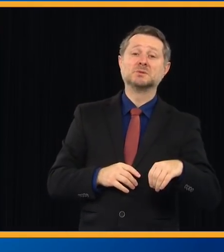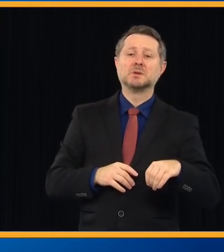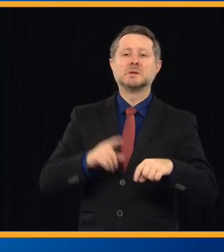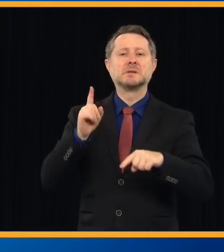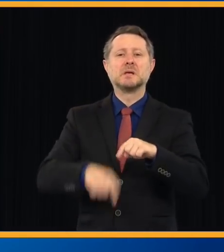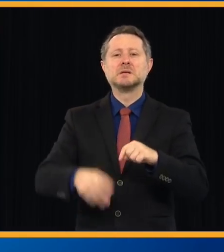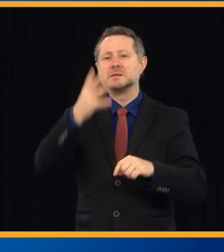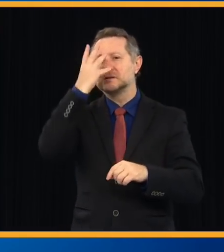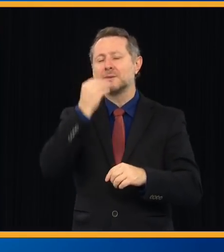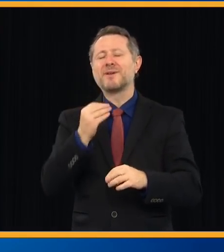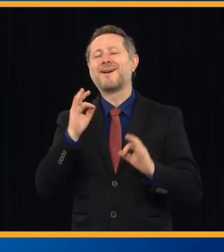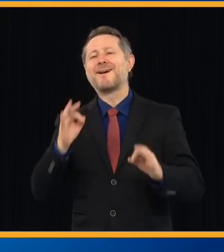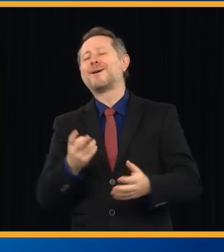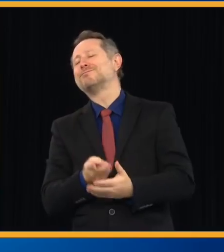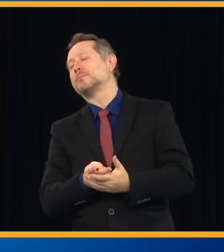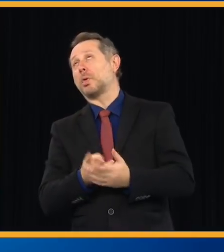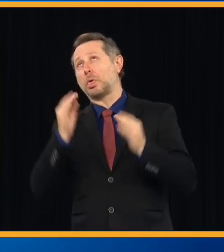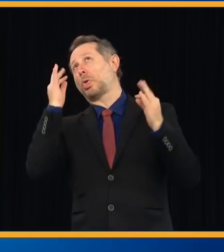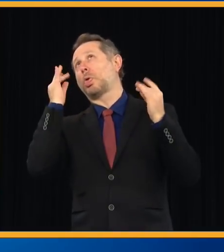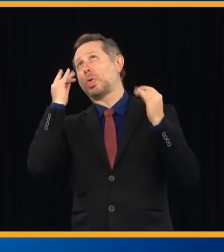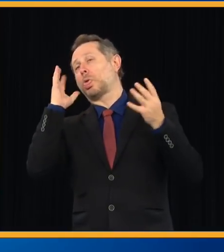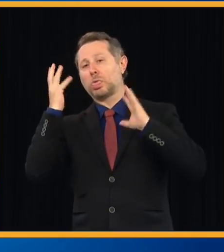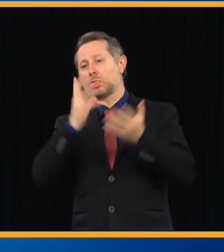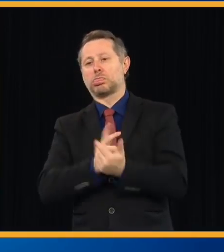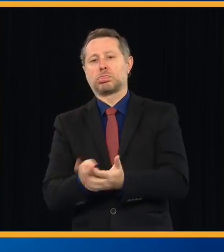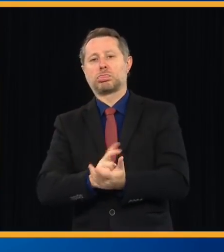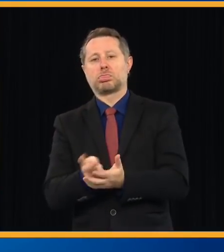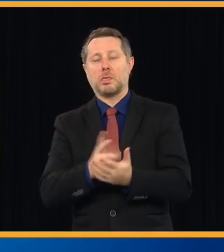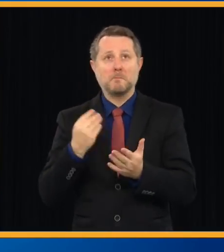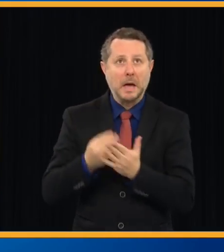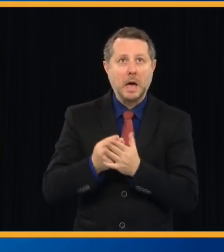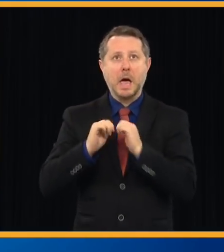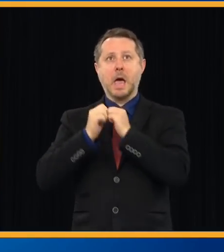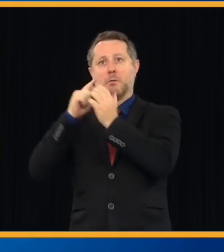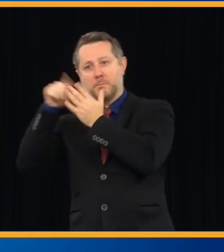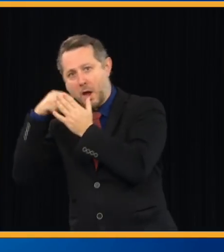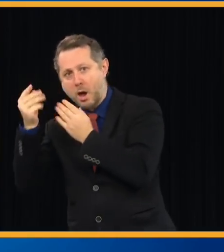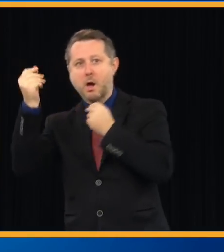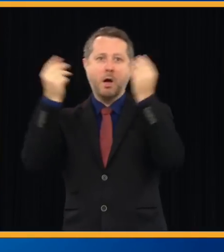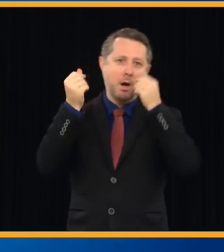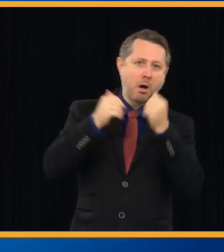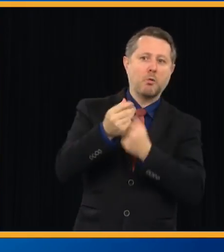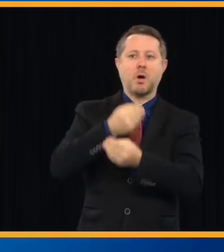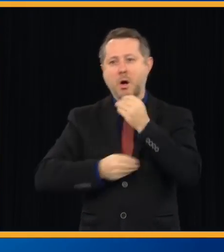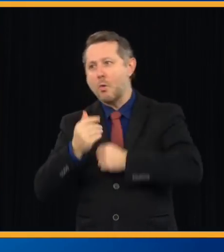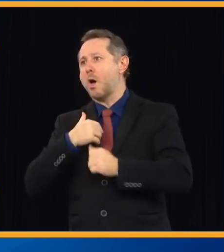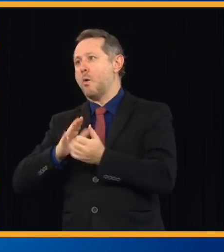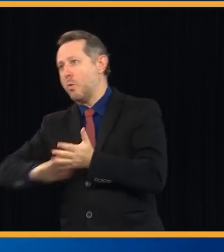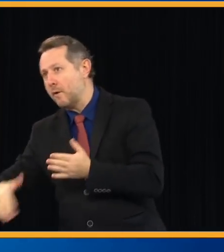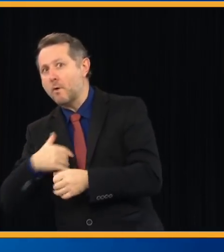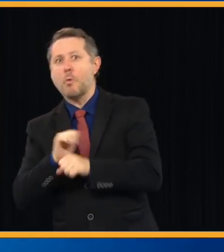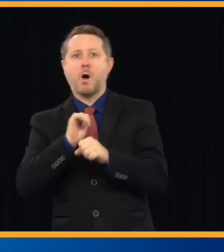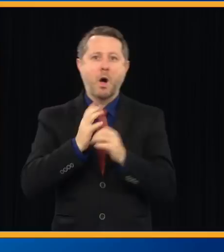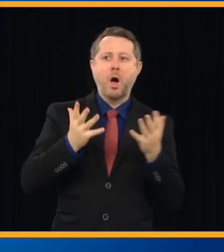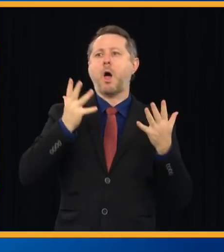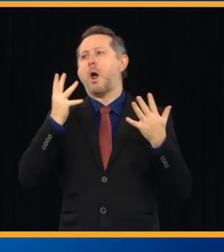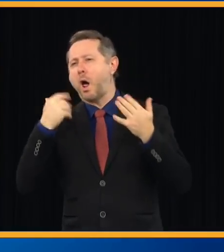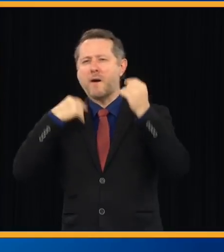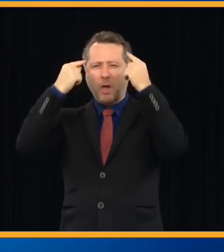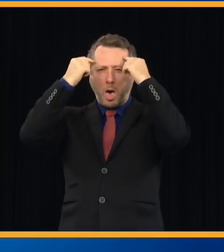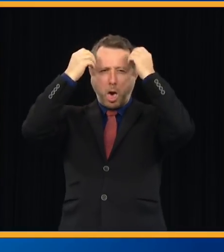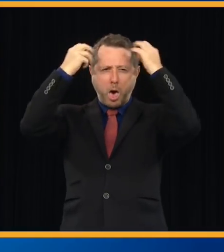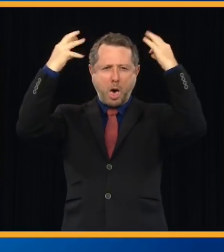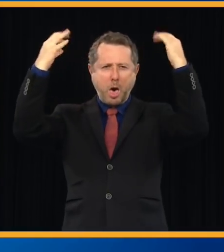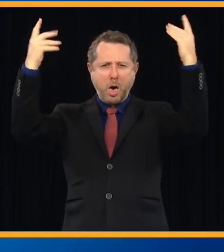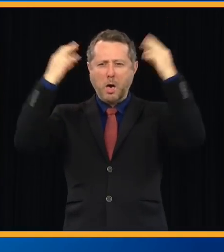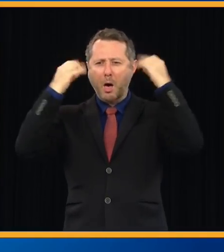You don't know where your next paycheck is coming from. You don't know if your job is going to exist. You're at work one day, the